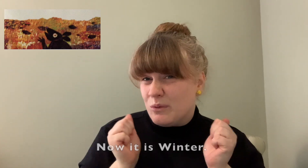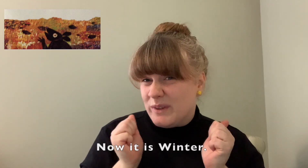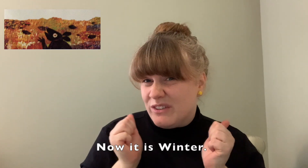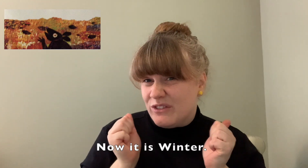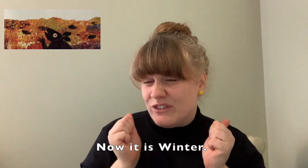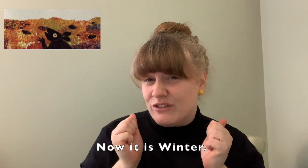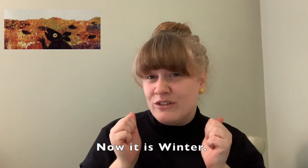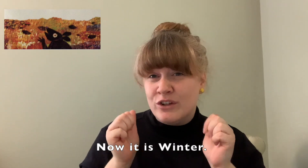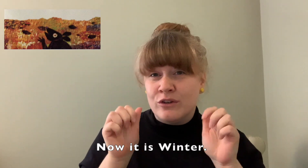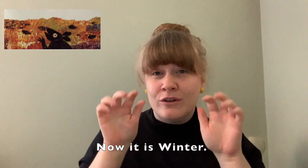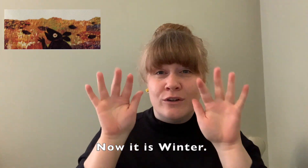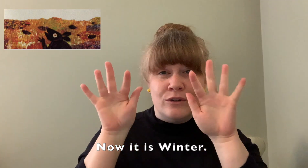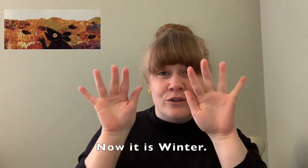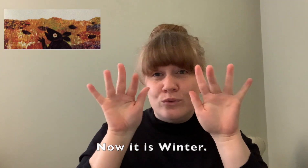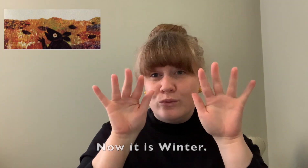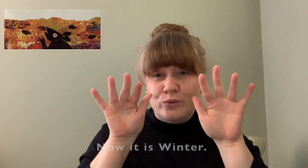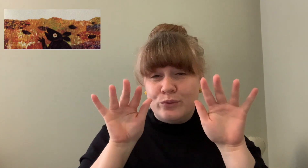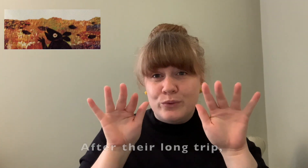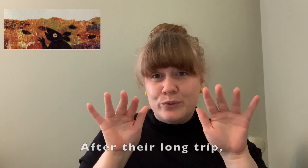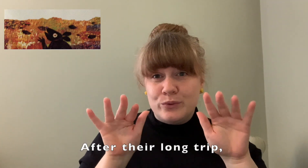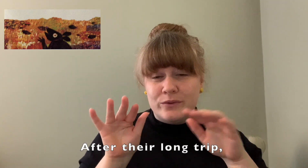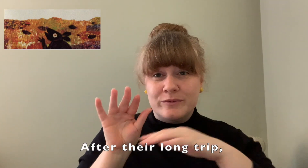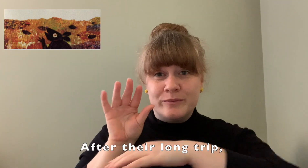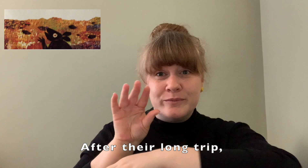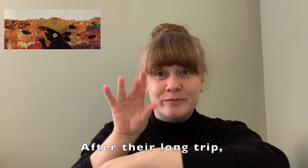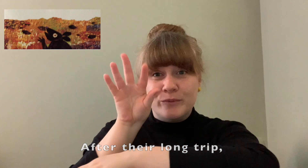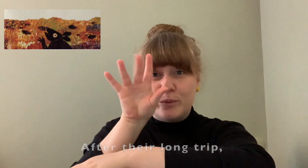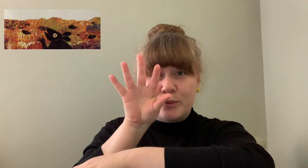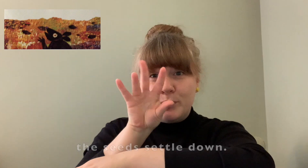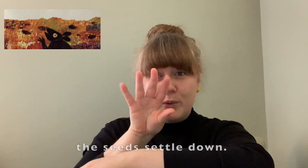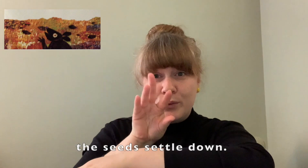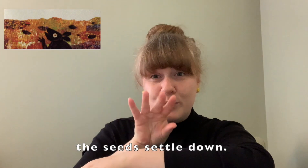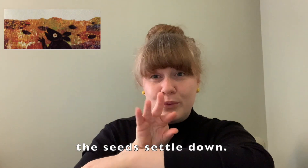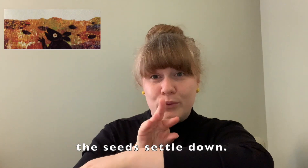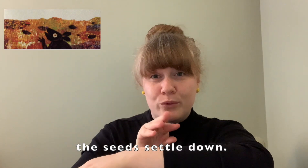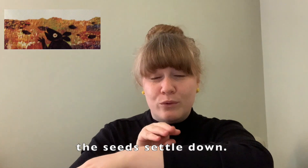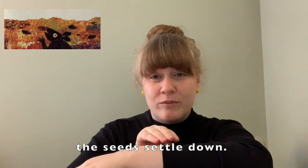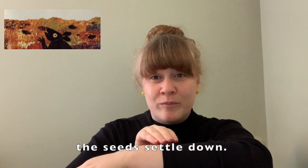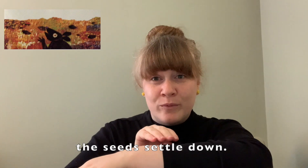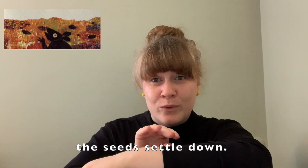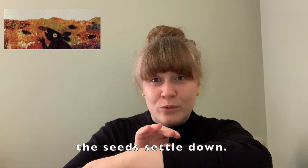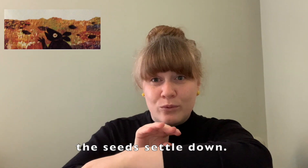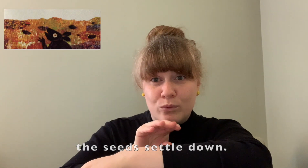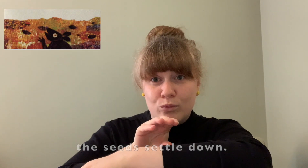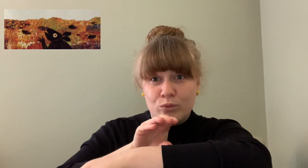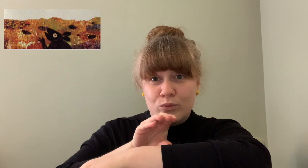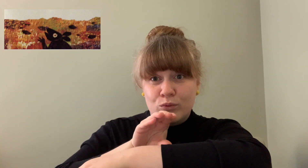Now it is winter. After their long trip, the seeds settle down.